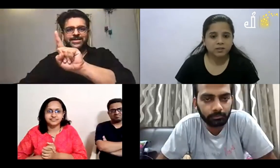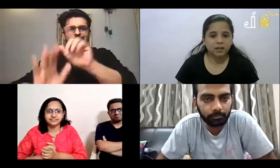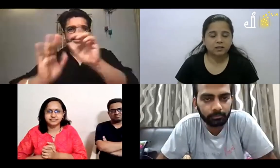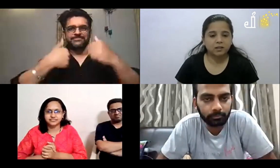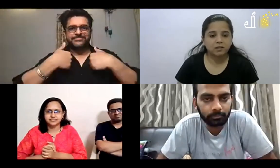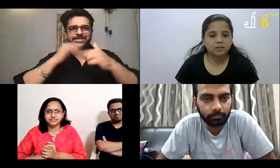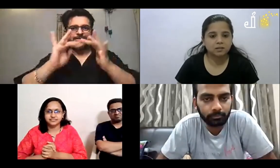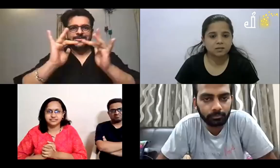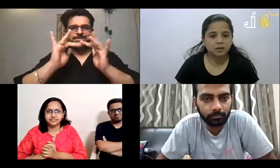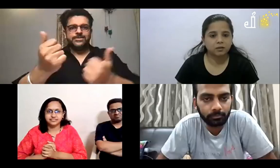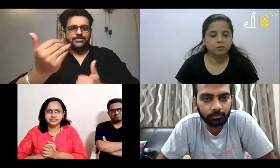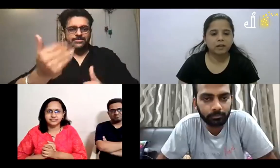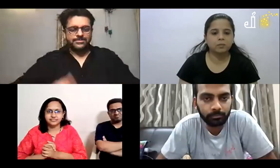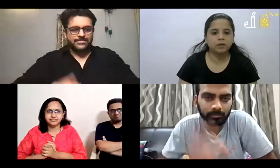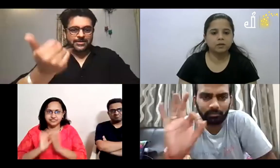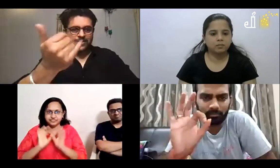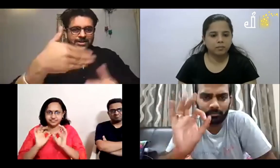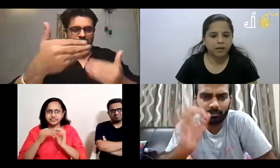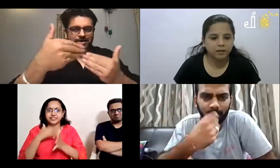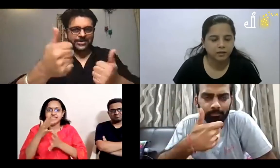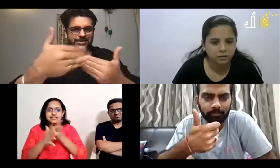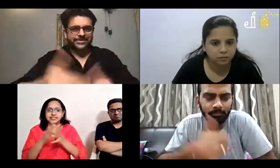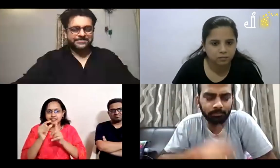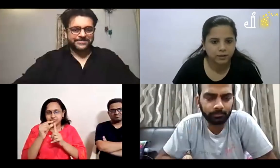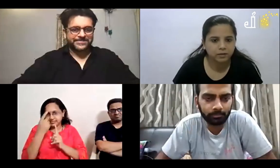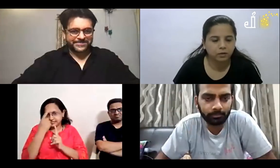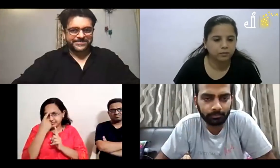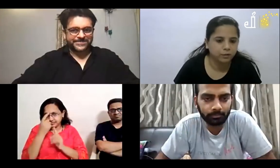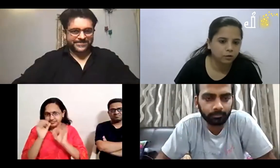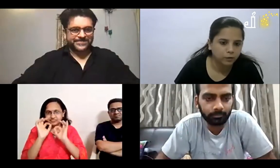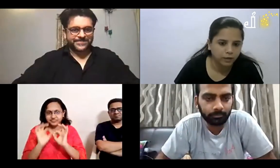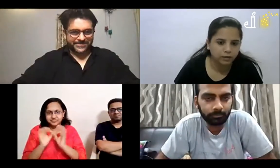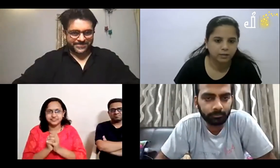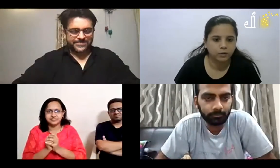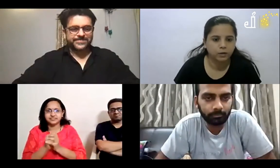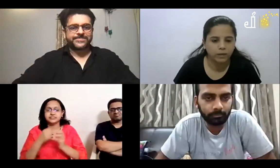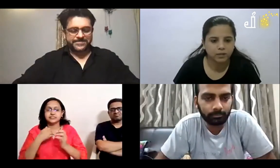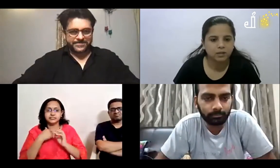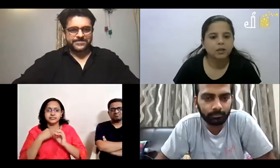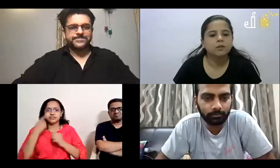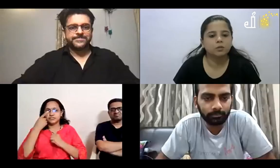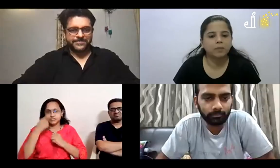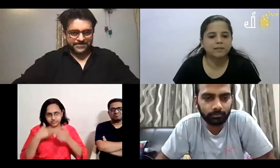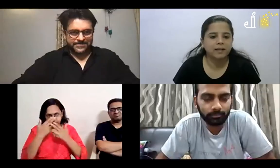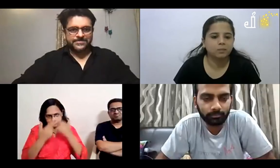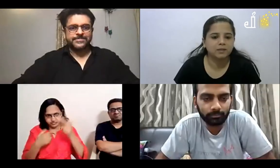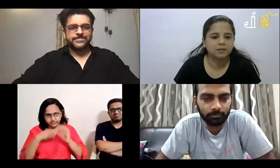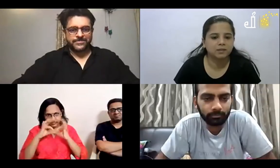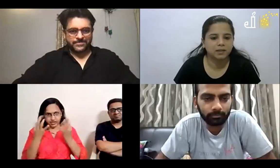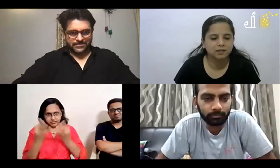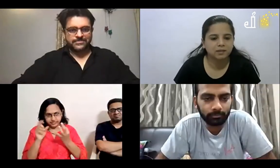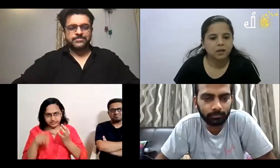Just a second, there is Dr. Alim here. My internet went off. Yeah, you can go ahead. So my sign